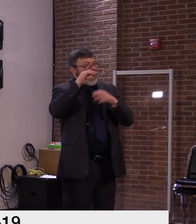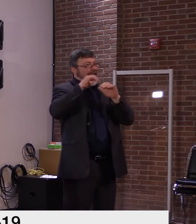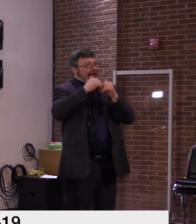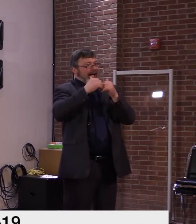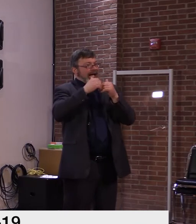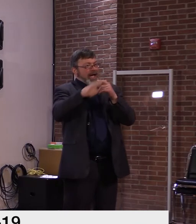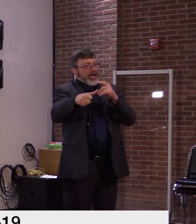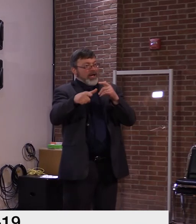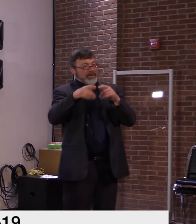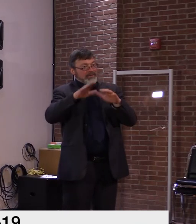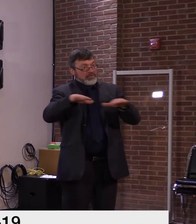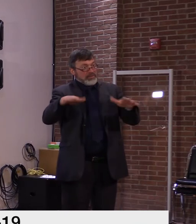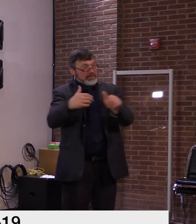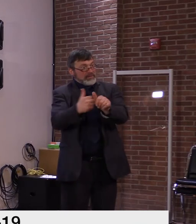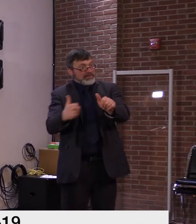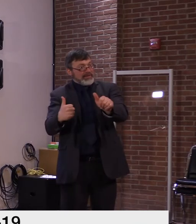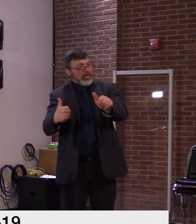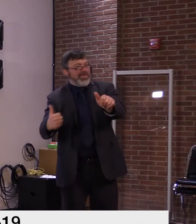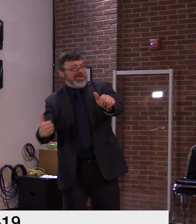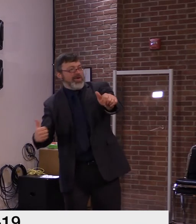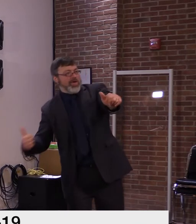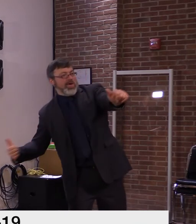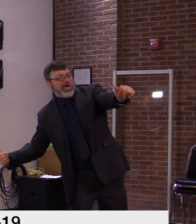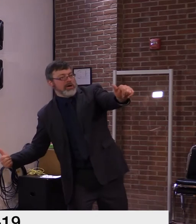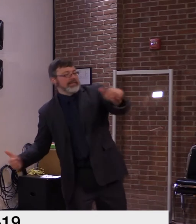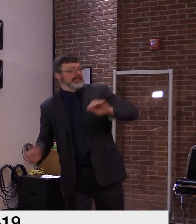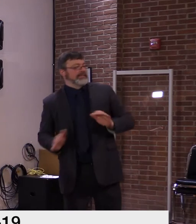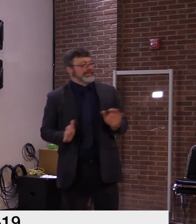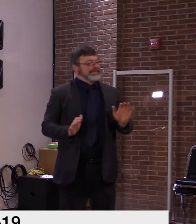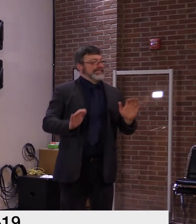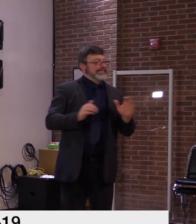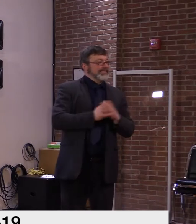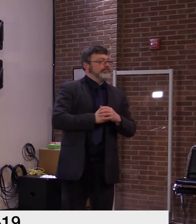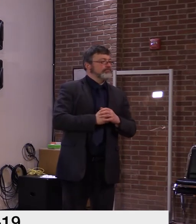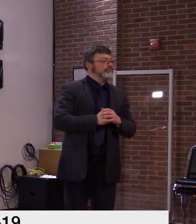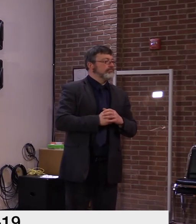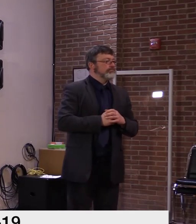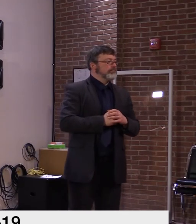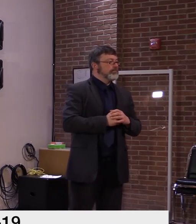I feel a sense of responsibility for the system to try to move forward in this area now.